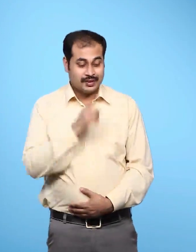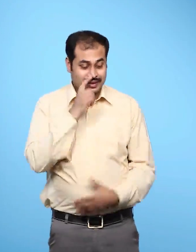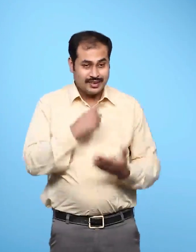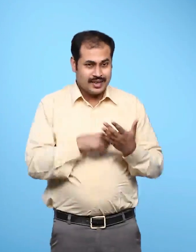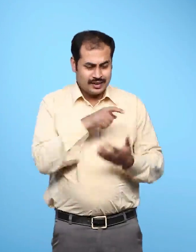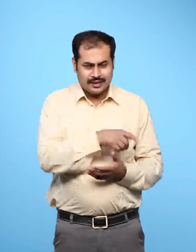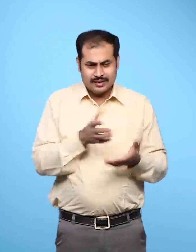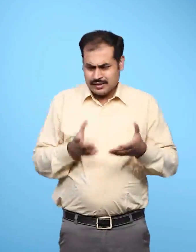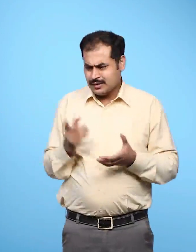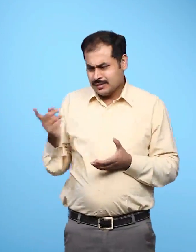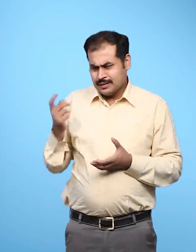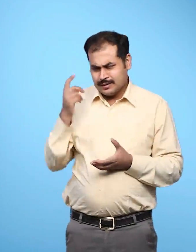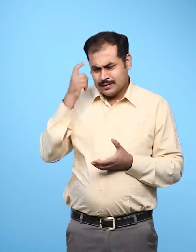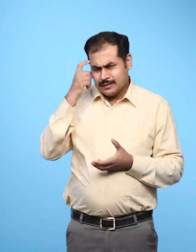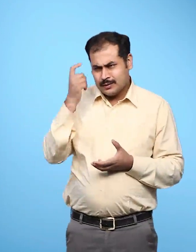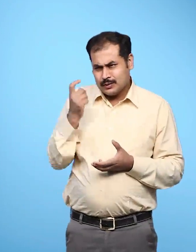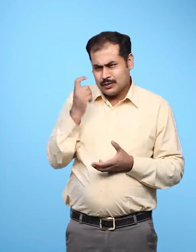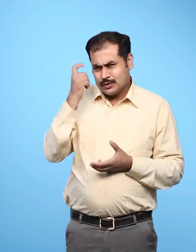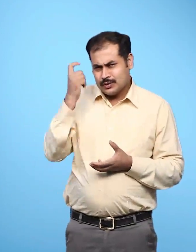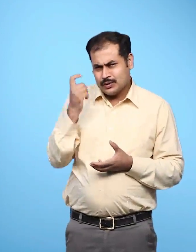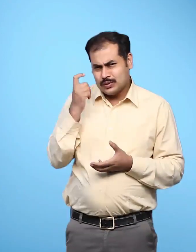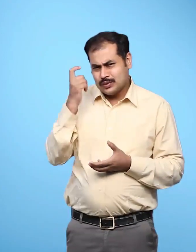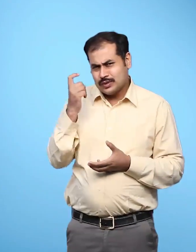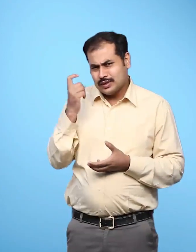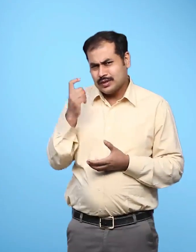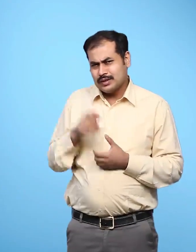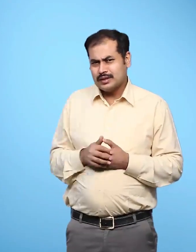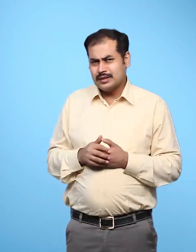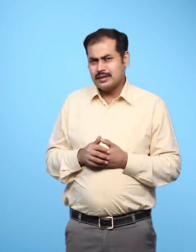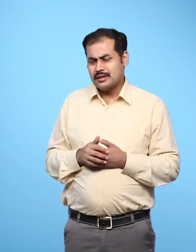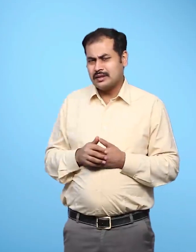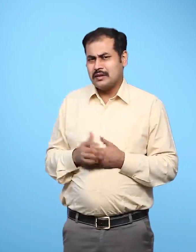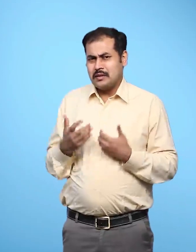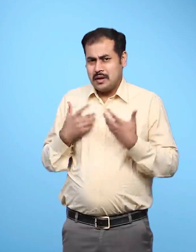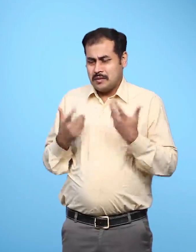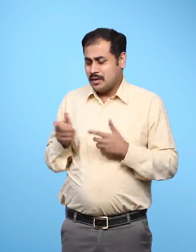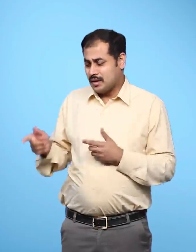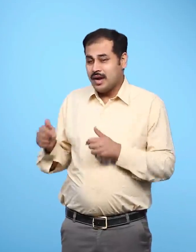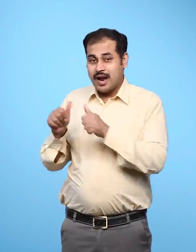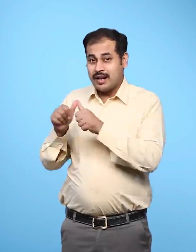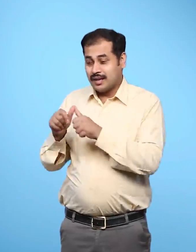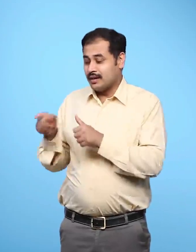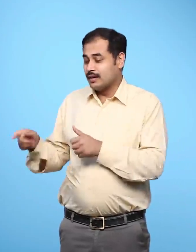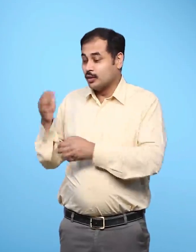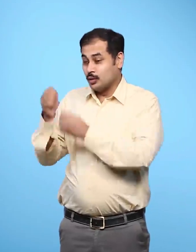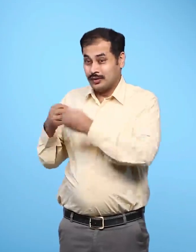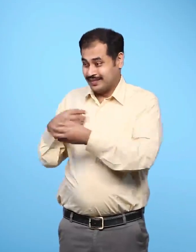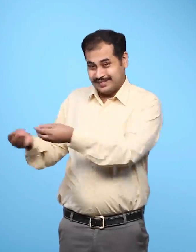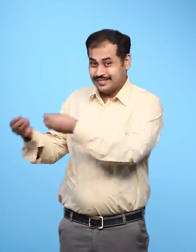Rani is thinking. Oh, today Anil has given me less milk.